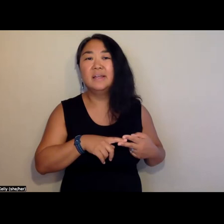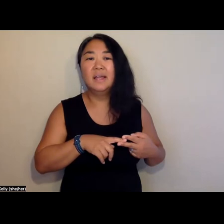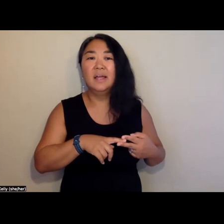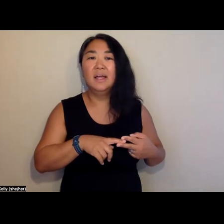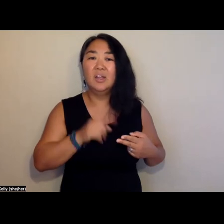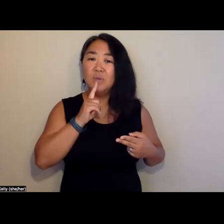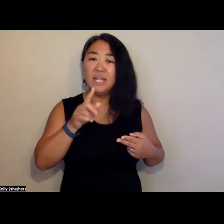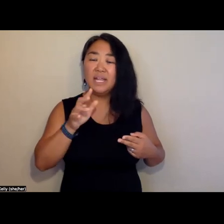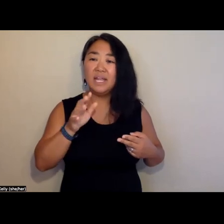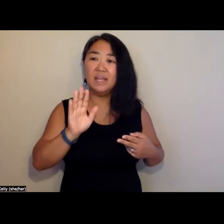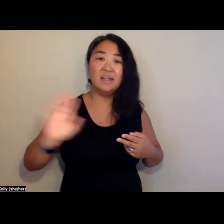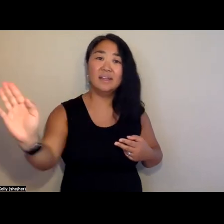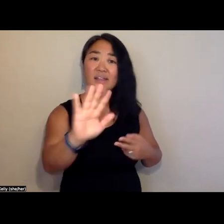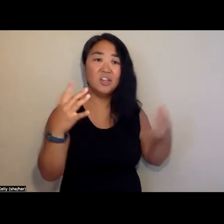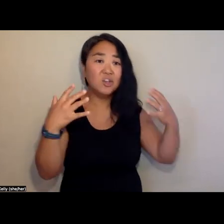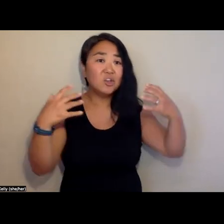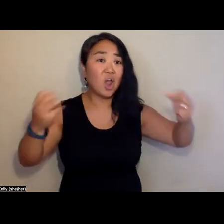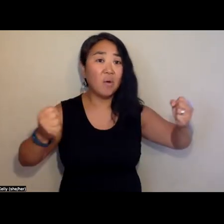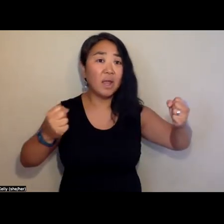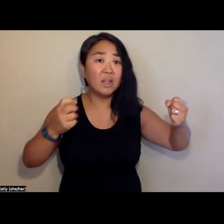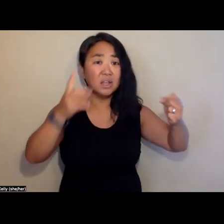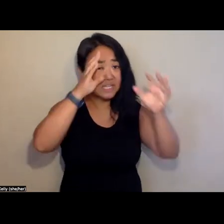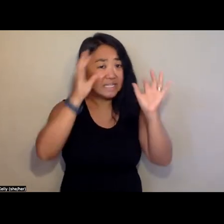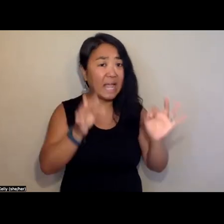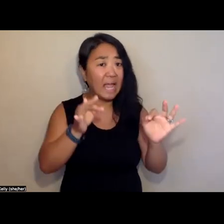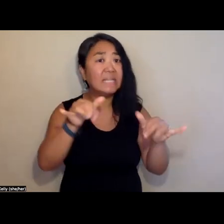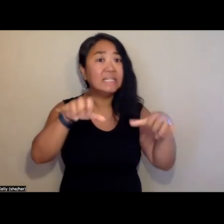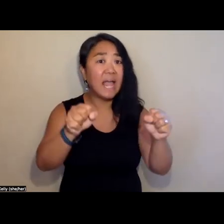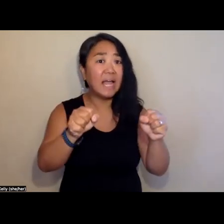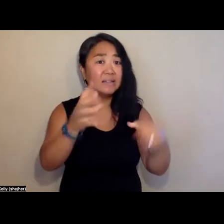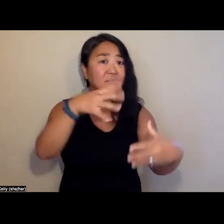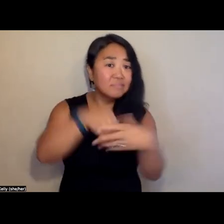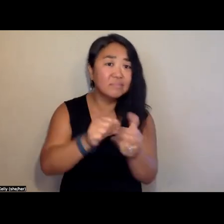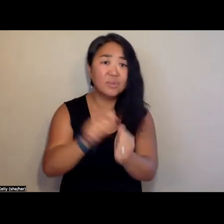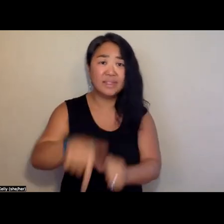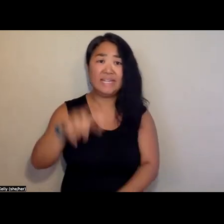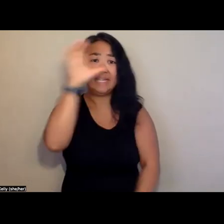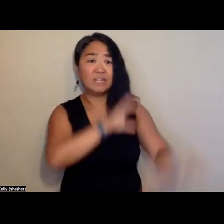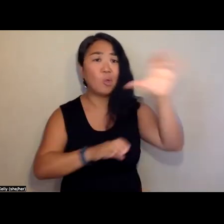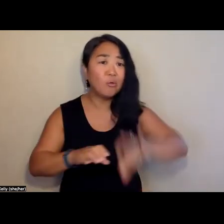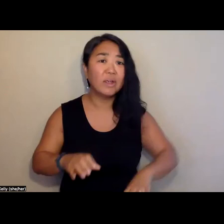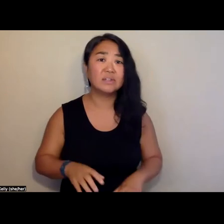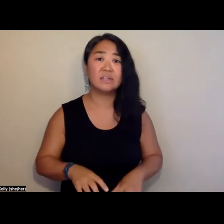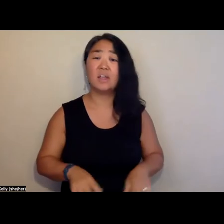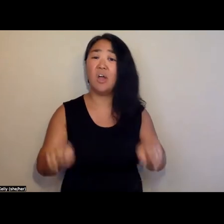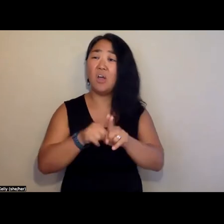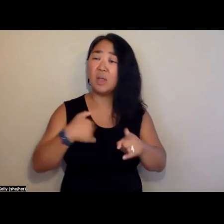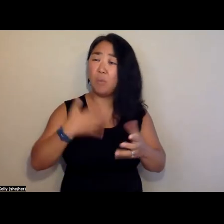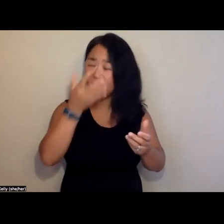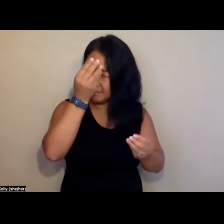courage that goes into this exploration. I also want to note that as we set off around the city,